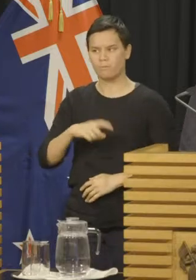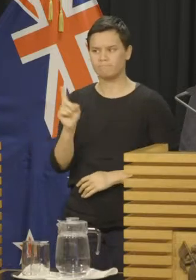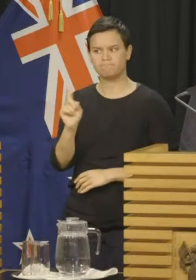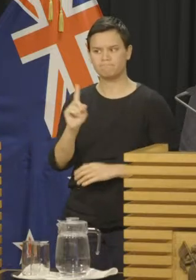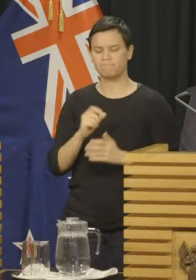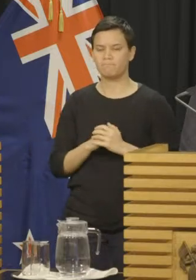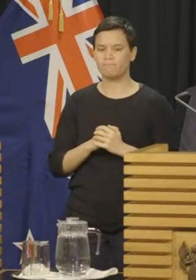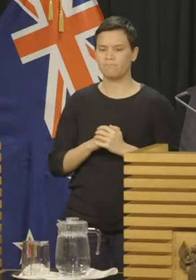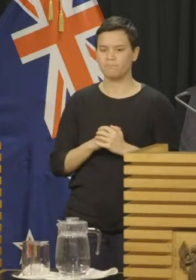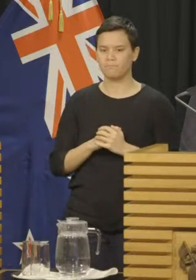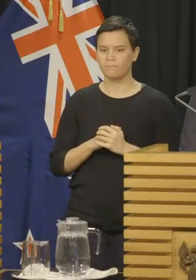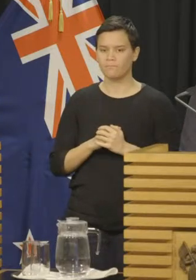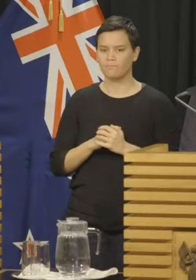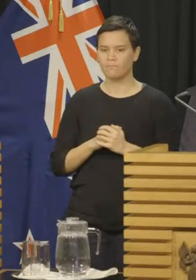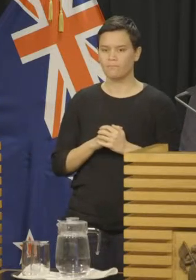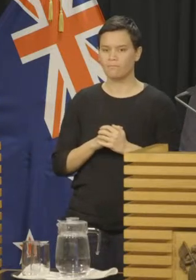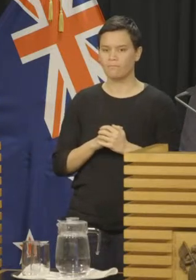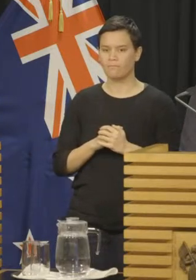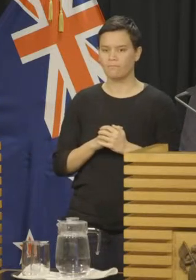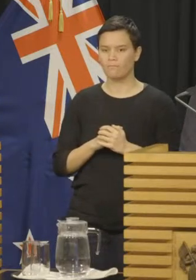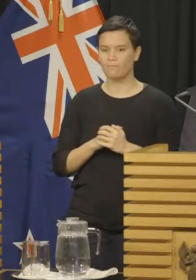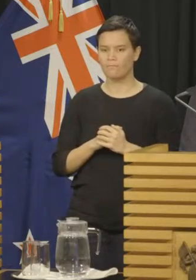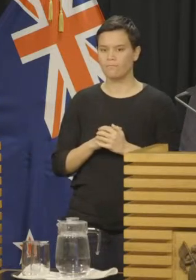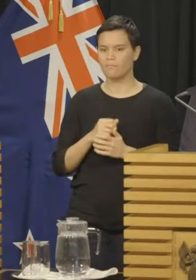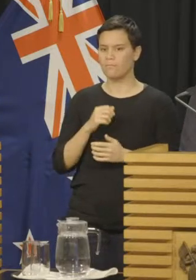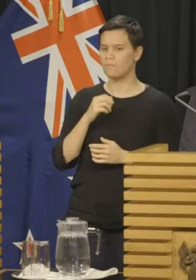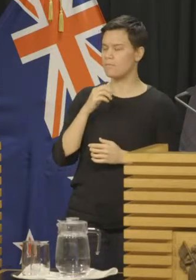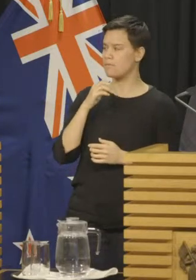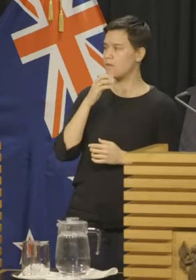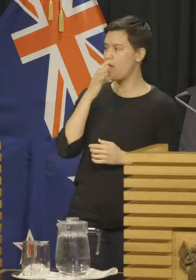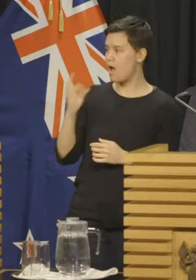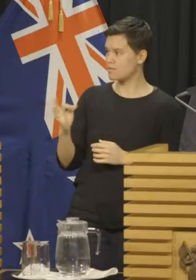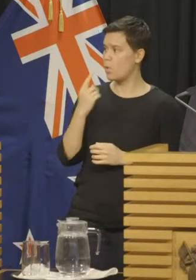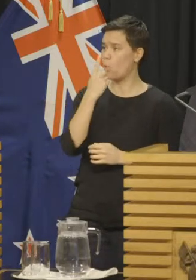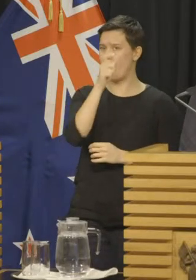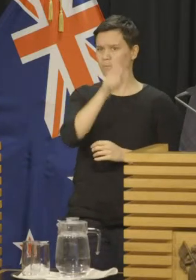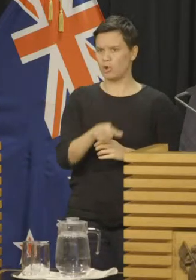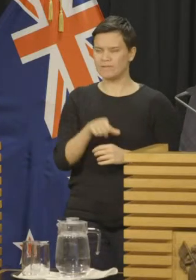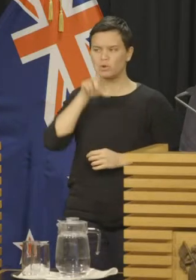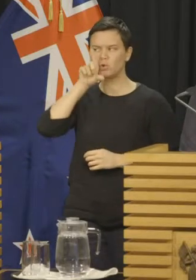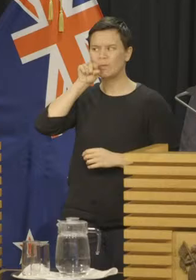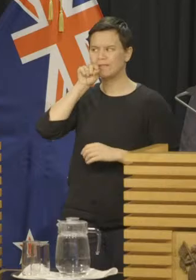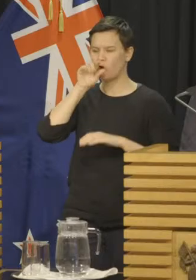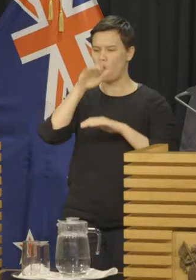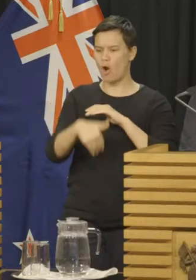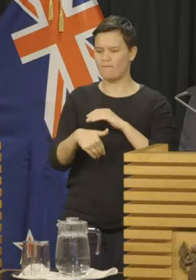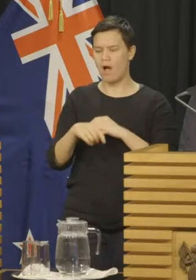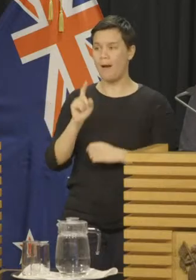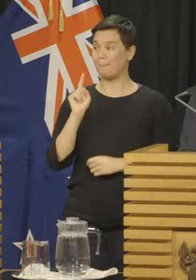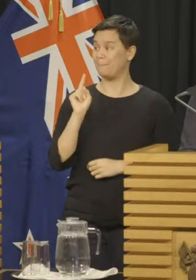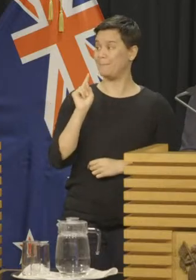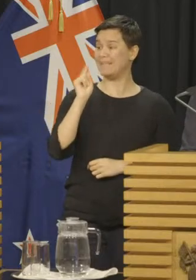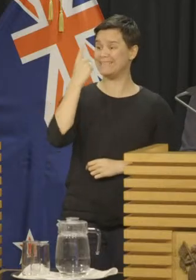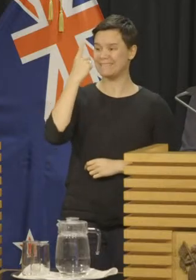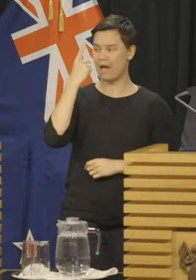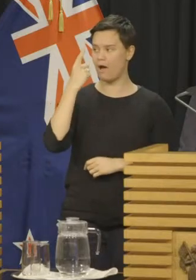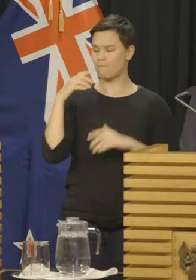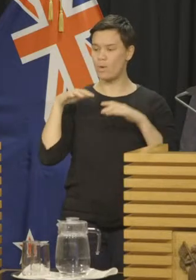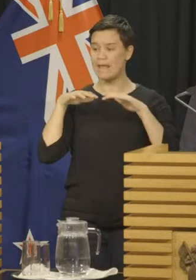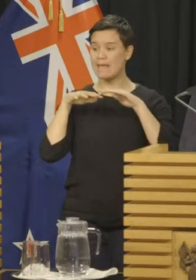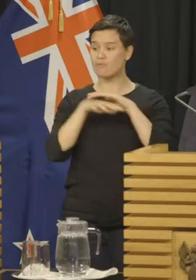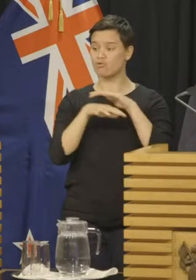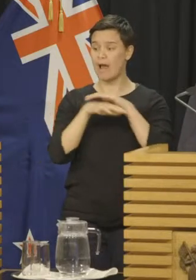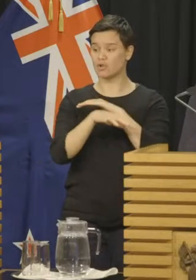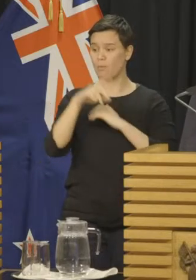tweeted over the weekend, this is why they need the Minister of Immigration portfolio? Well, that again would be asserts